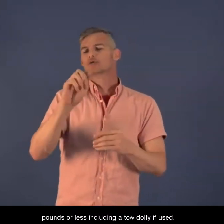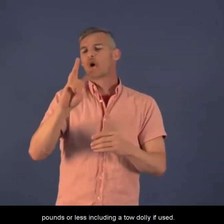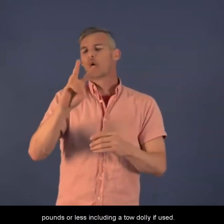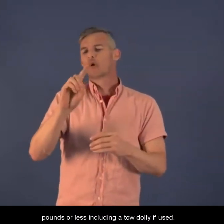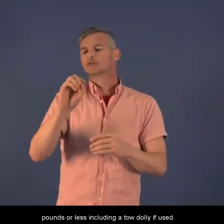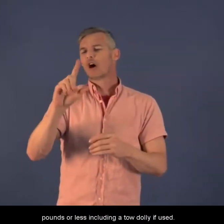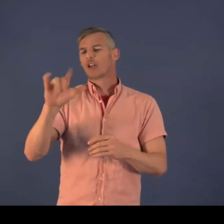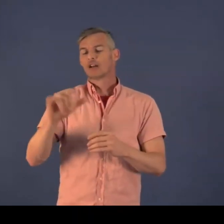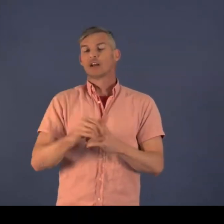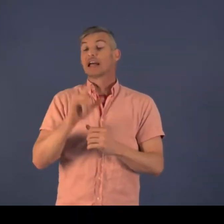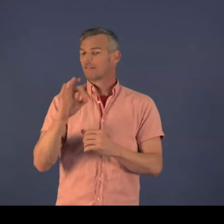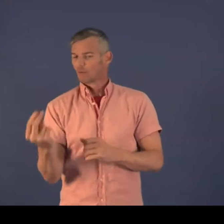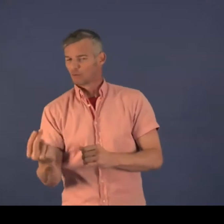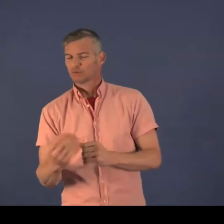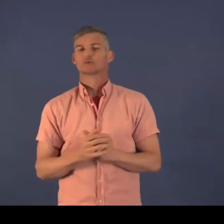if used.